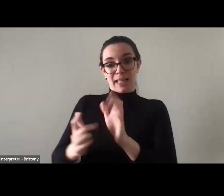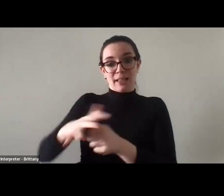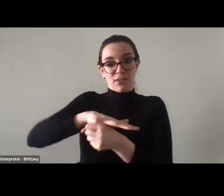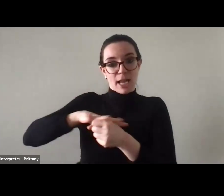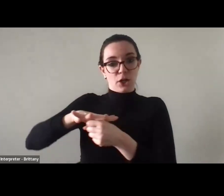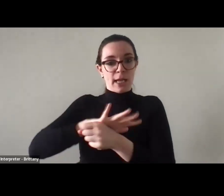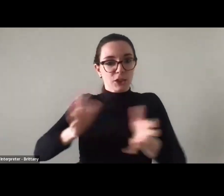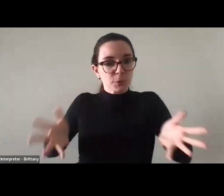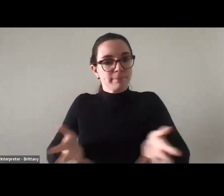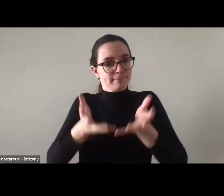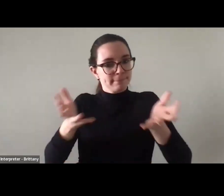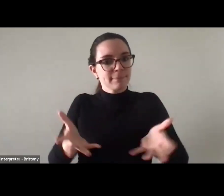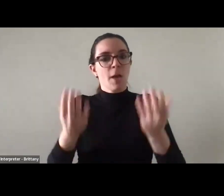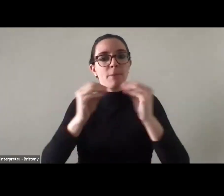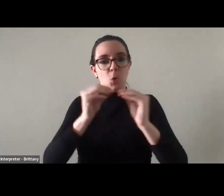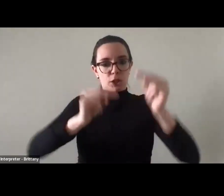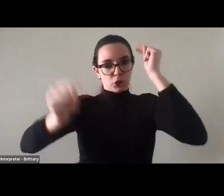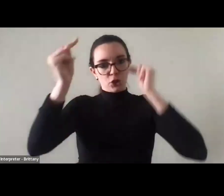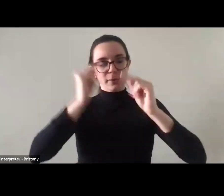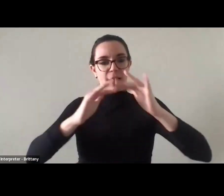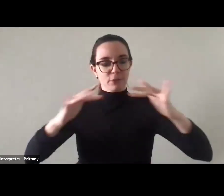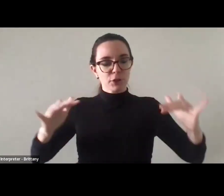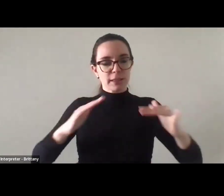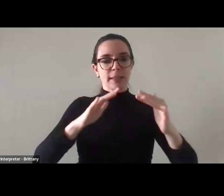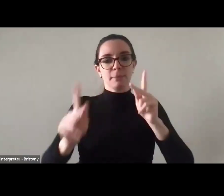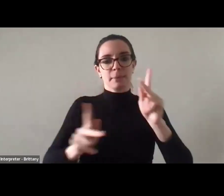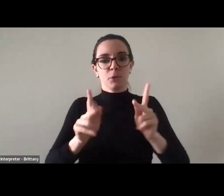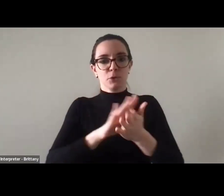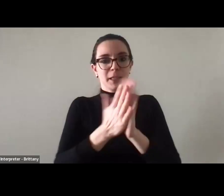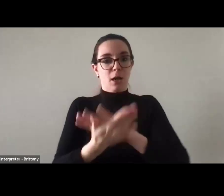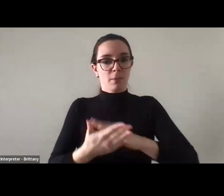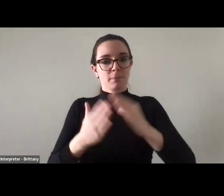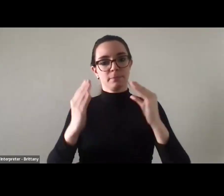encourage neurodivergent people to be educators?